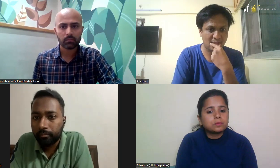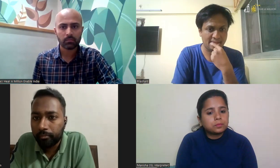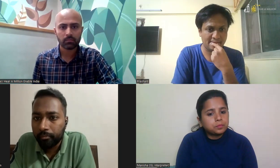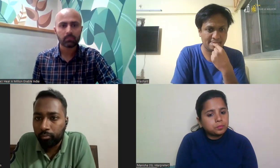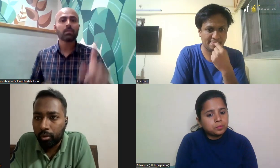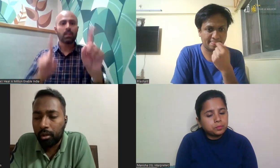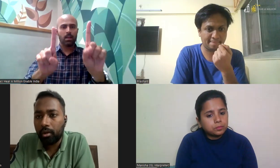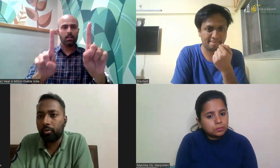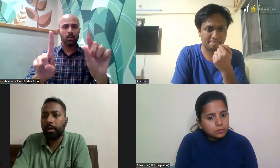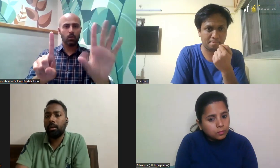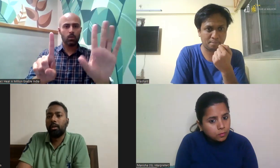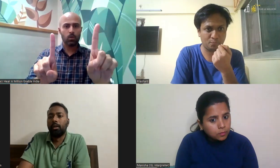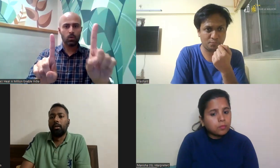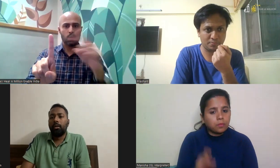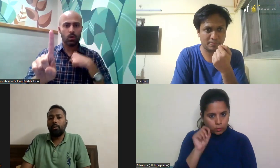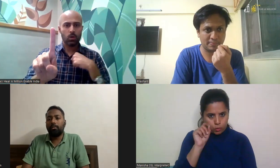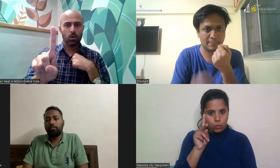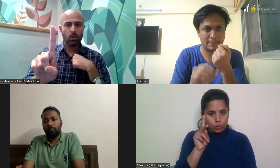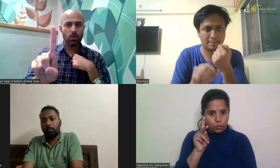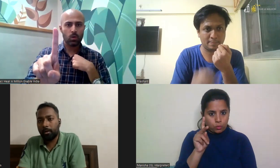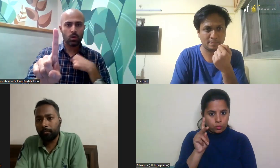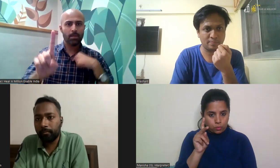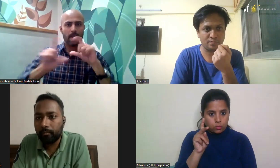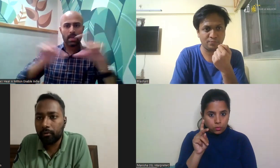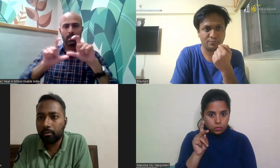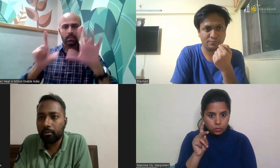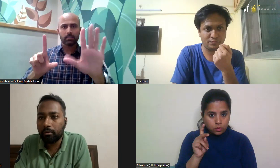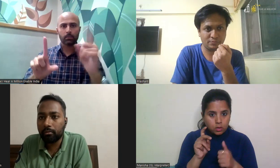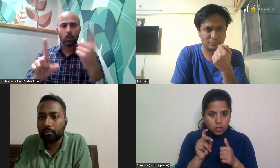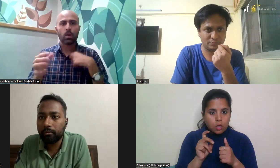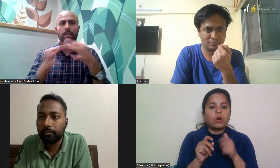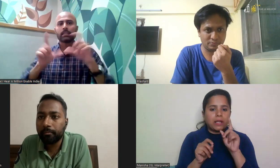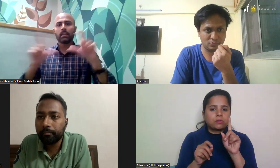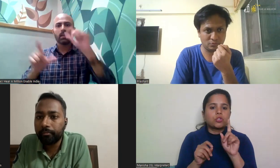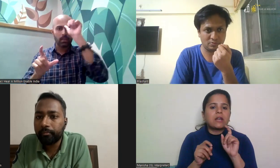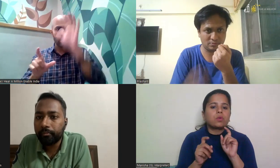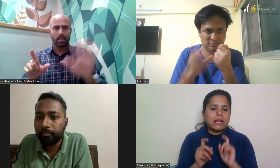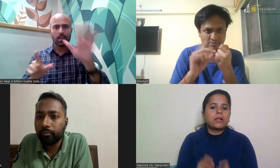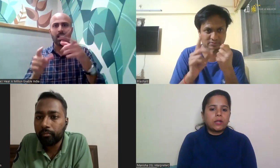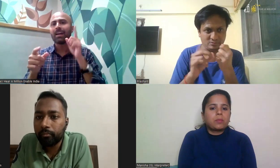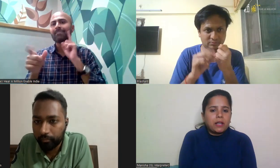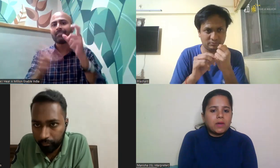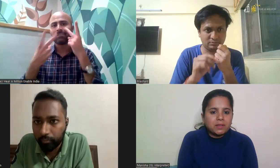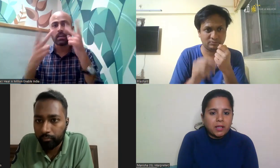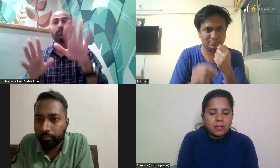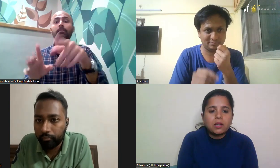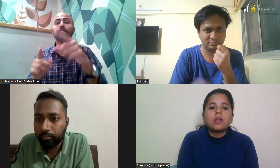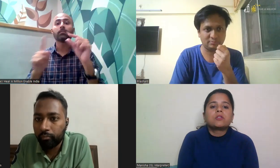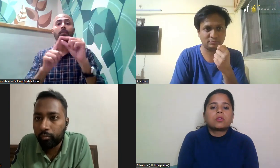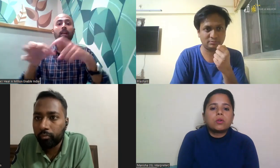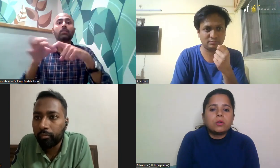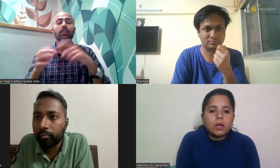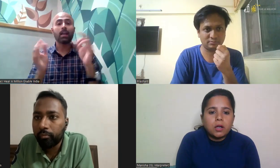person? Okay. So I'm uh, Okay, Tushar would like to explain once